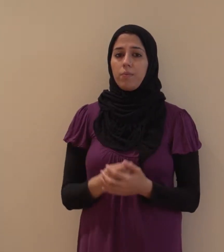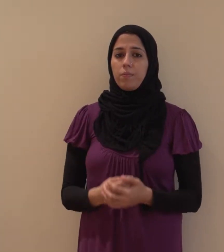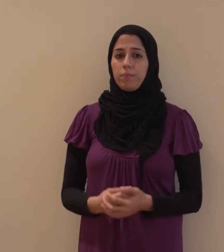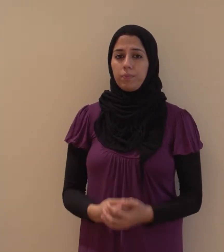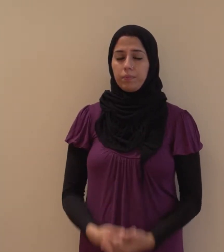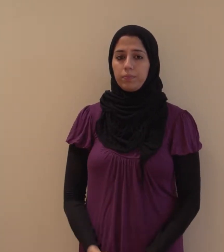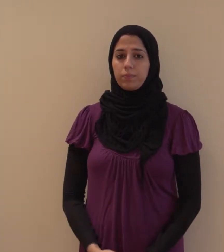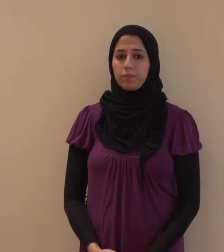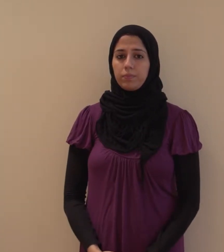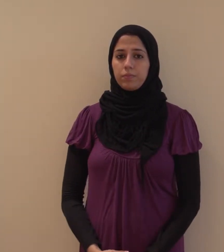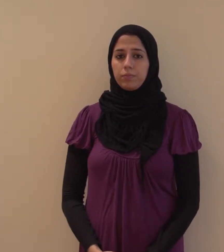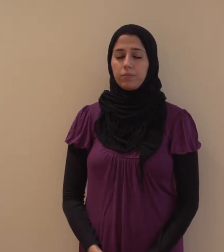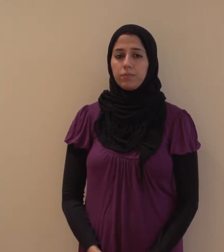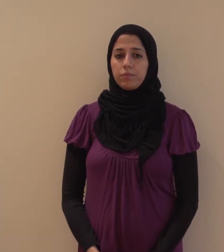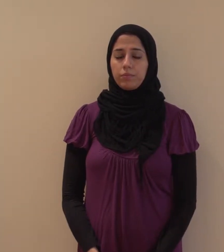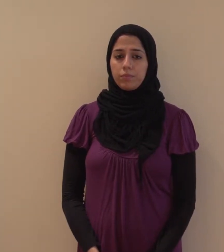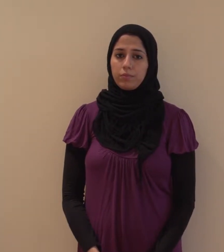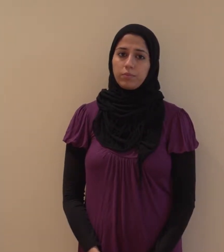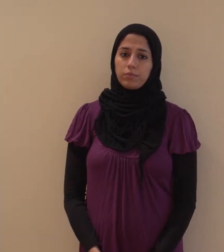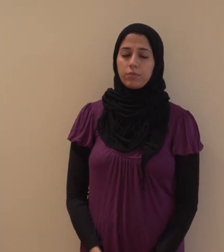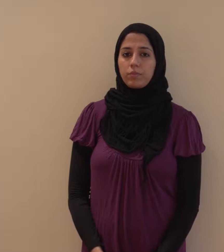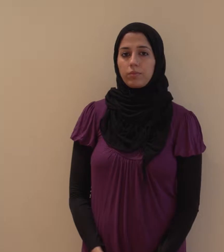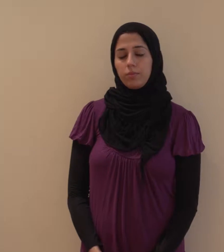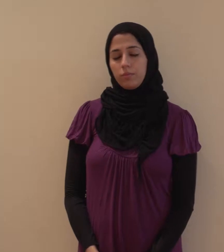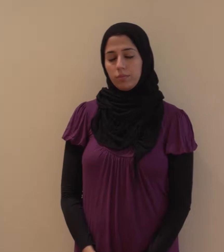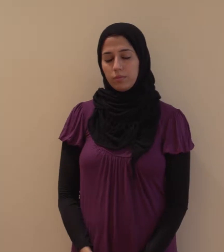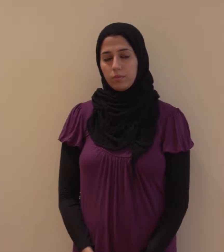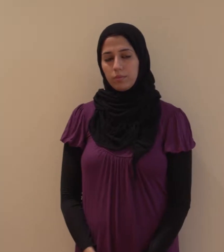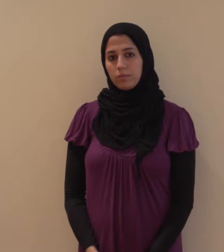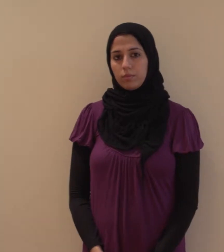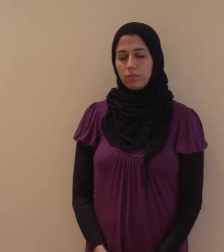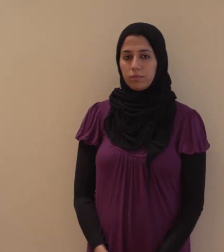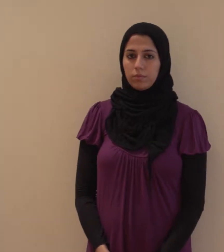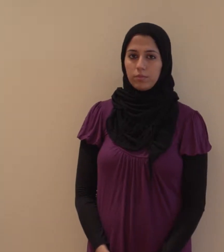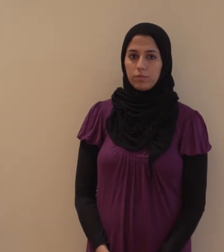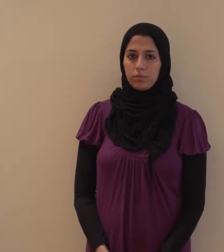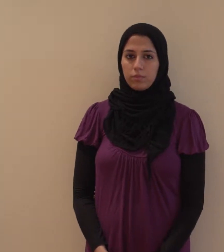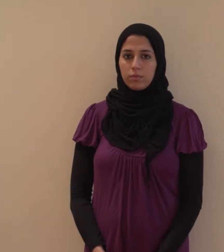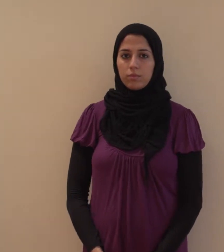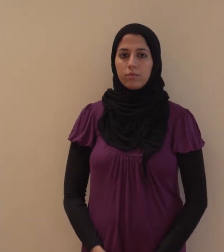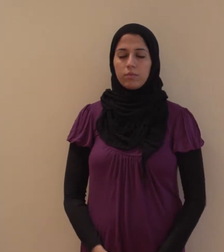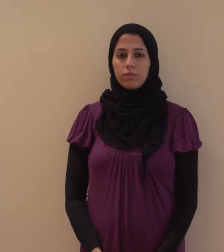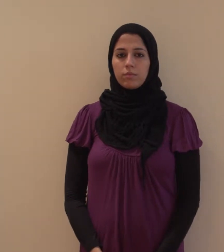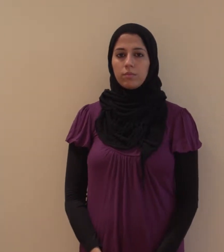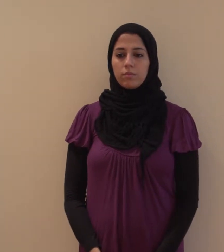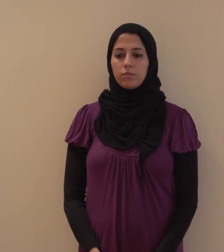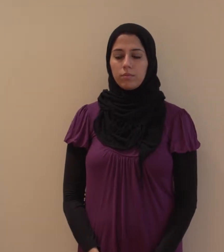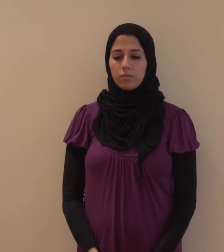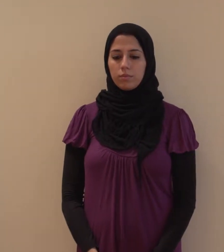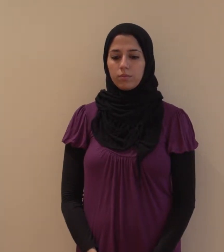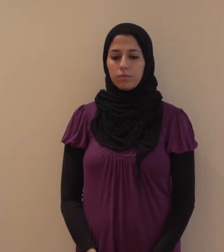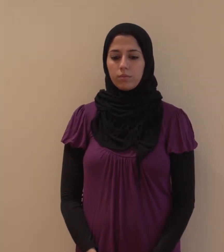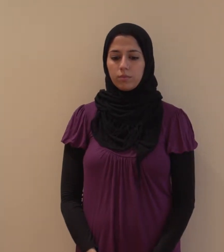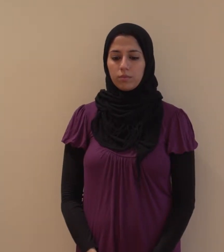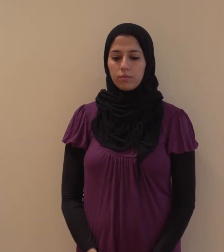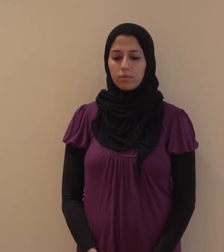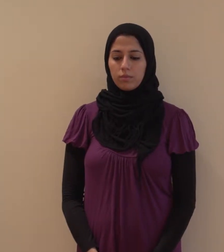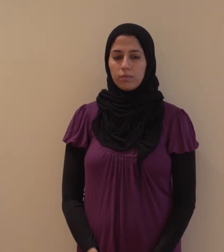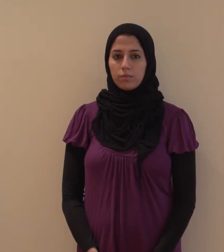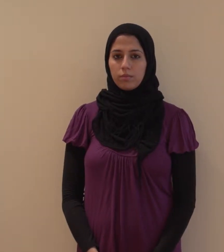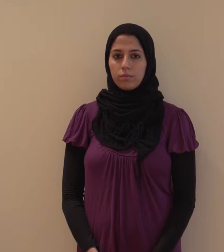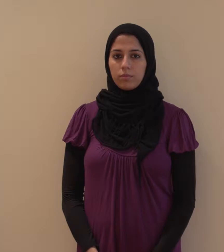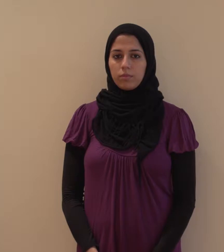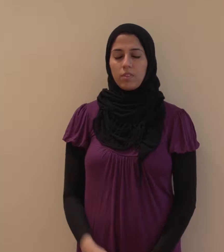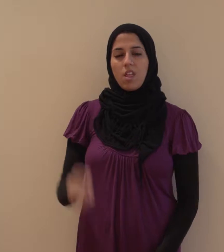the creation of all of us, that Allah subhanahu wa ta'ala has created us. In the Holy Quran, in Surah Al-Anbiya,